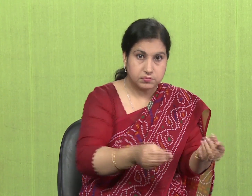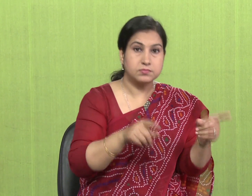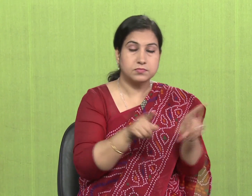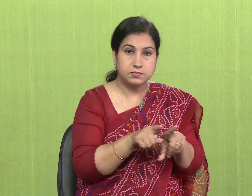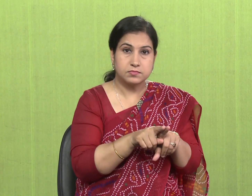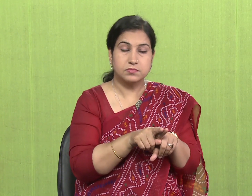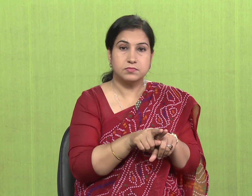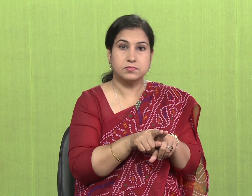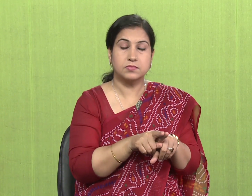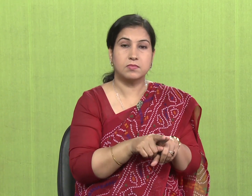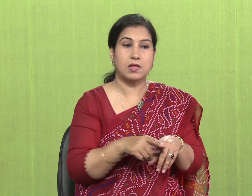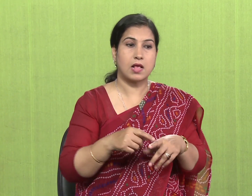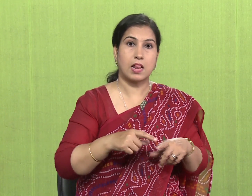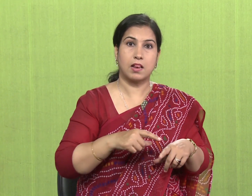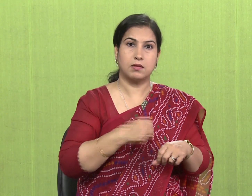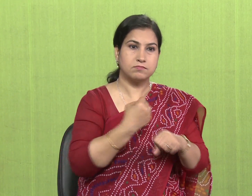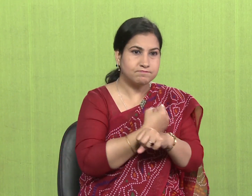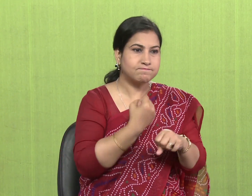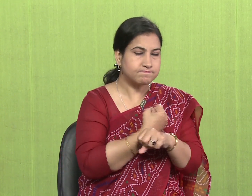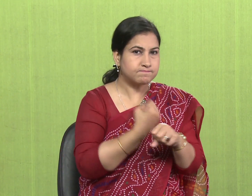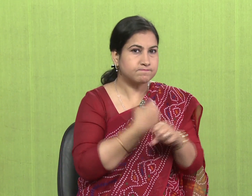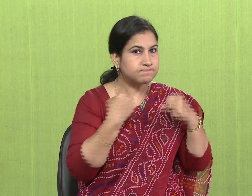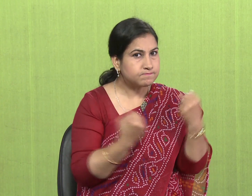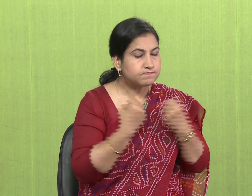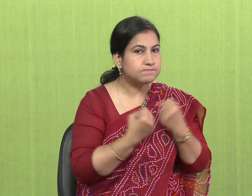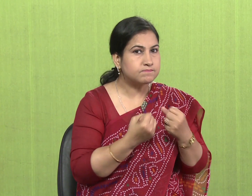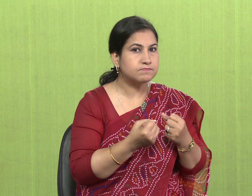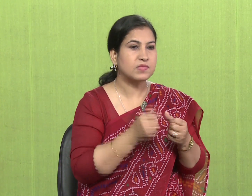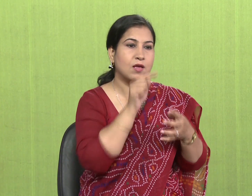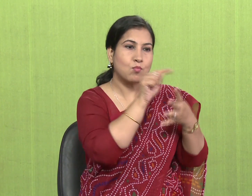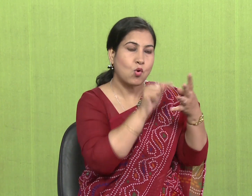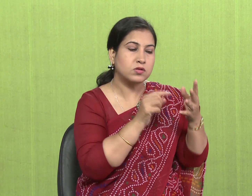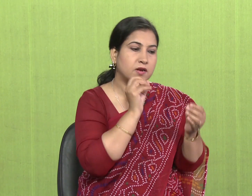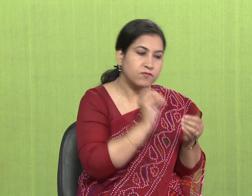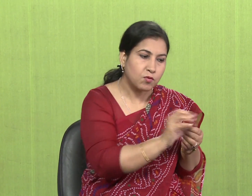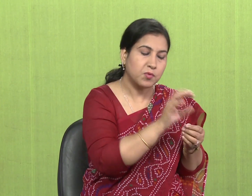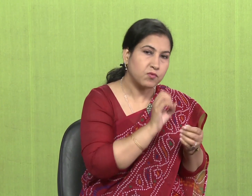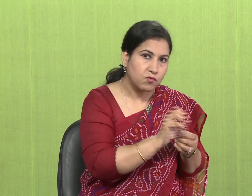and Shramdan were the activities undertaken.